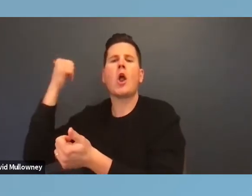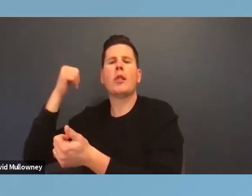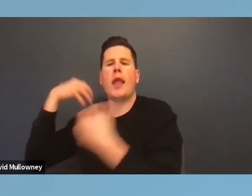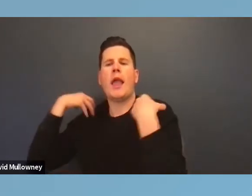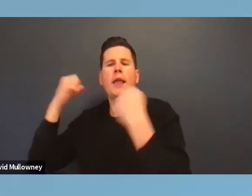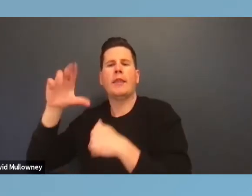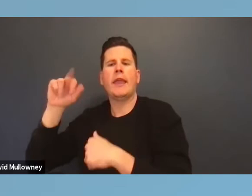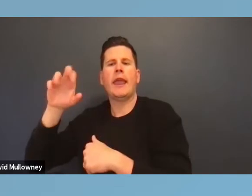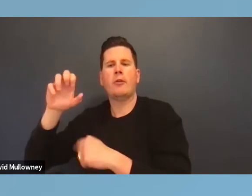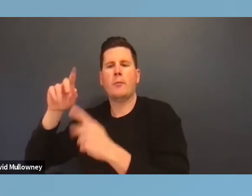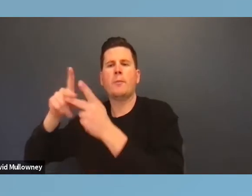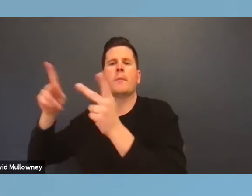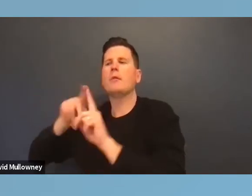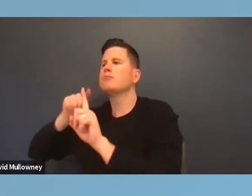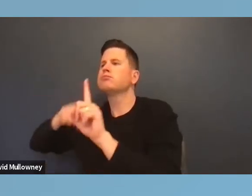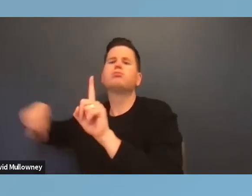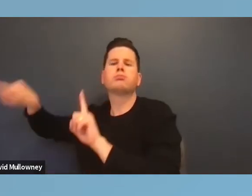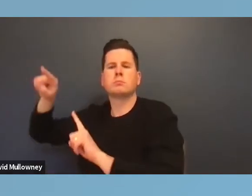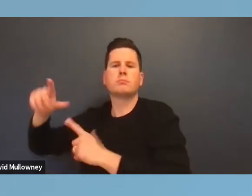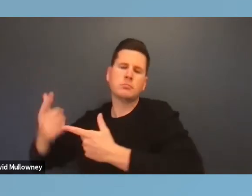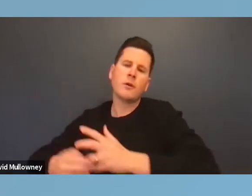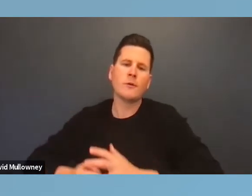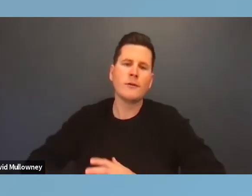haven't trusted others in the healthcare.